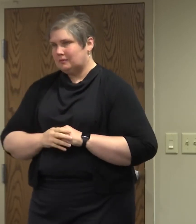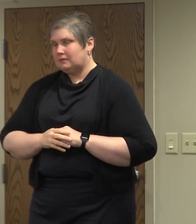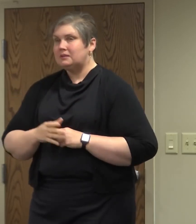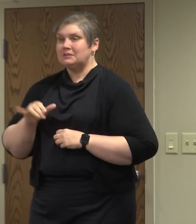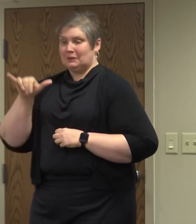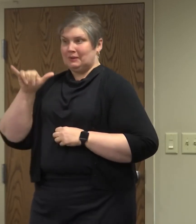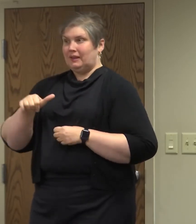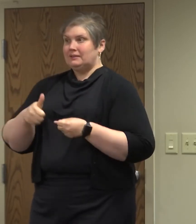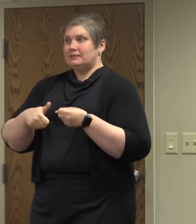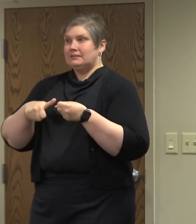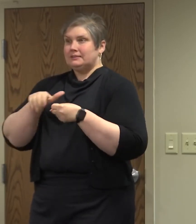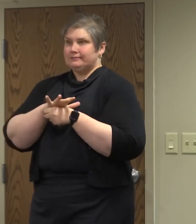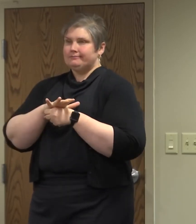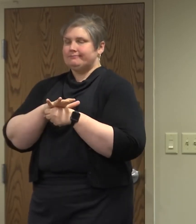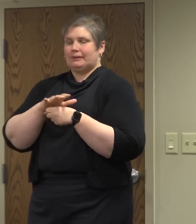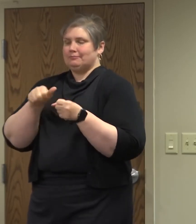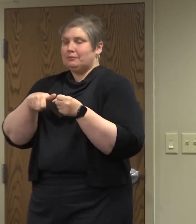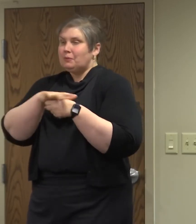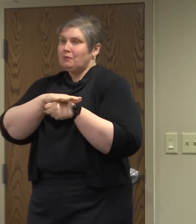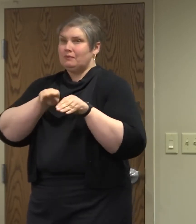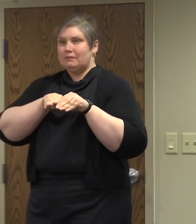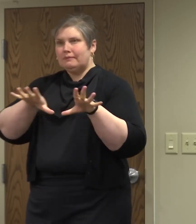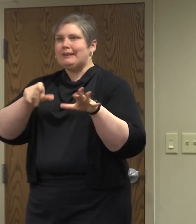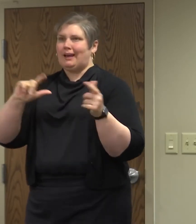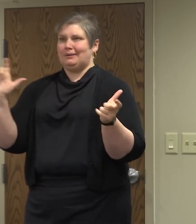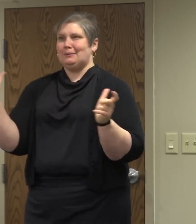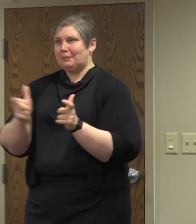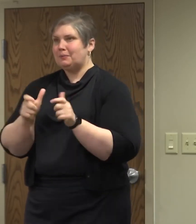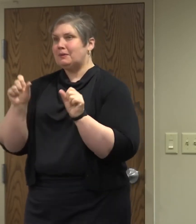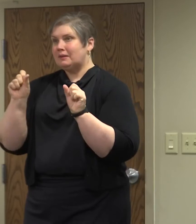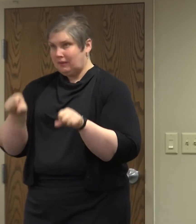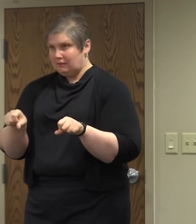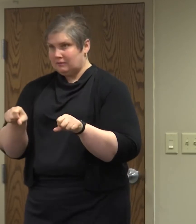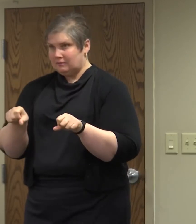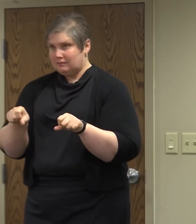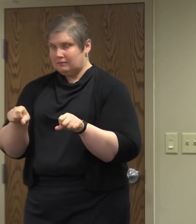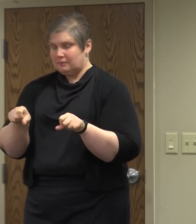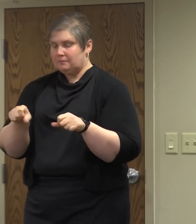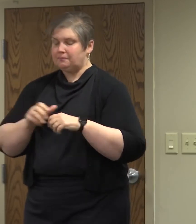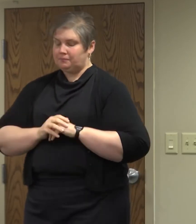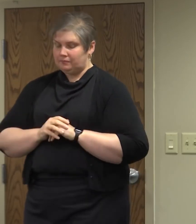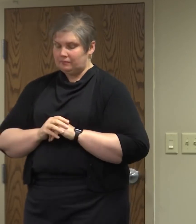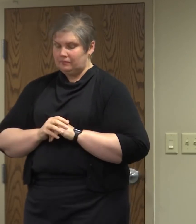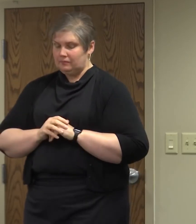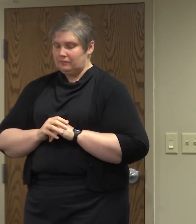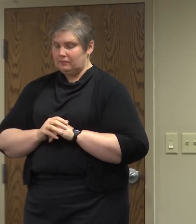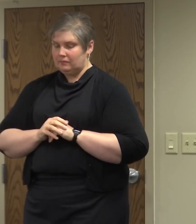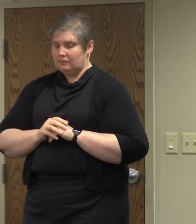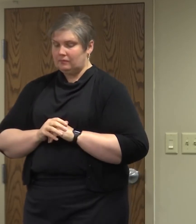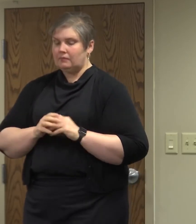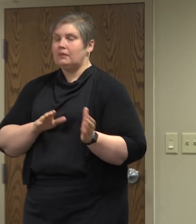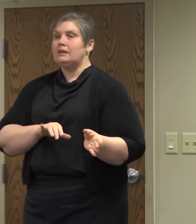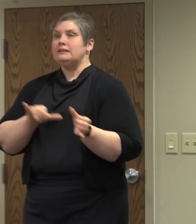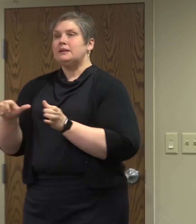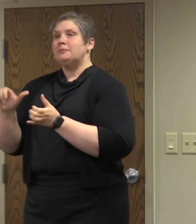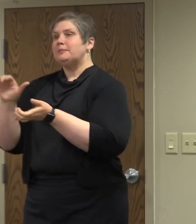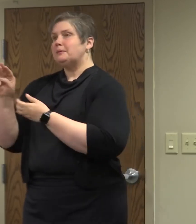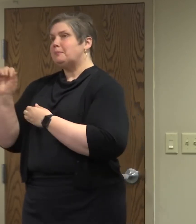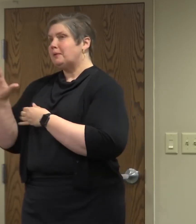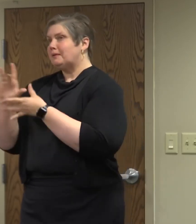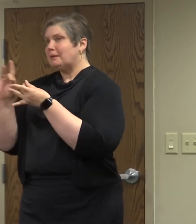to do is what the mayor said. When you get together with your family, be smart. If you're ill, opt out of that